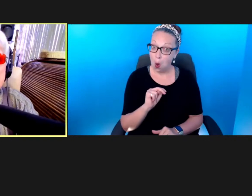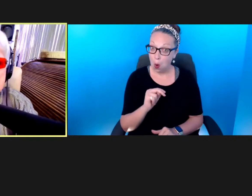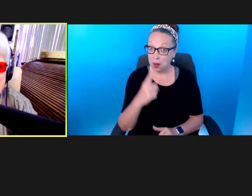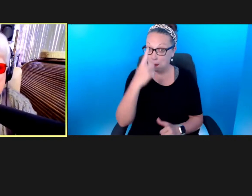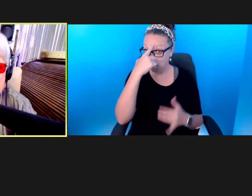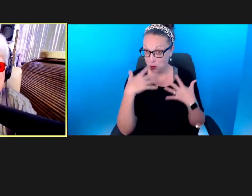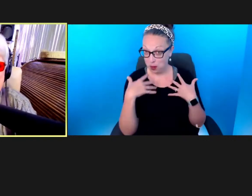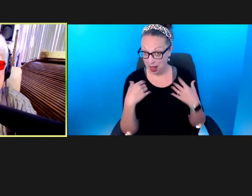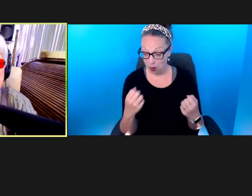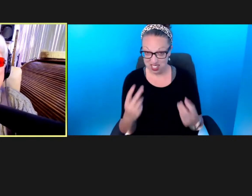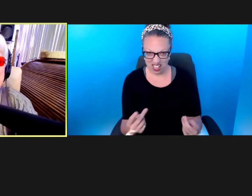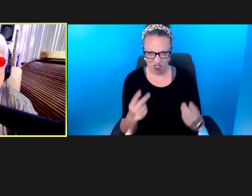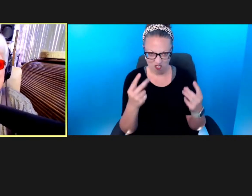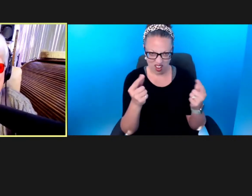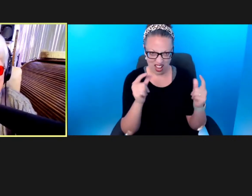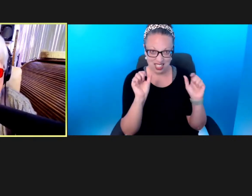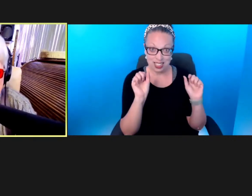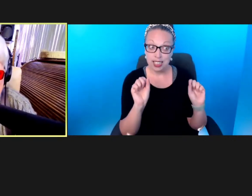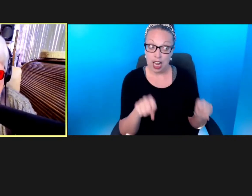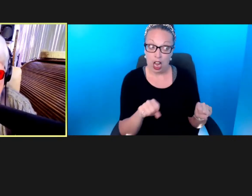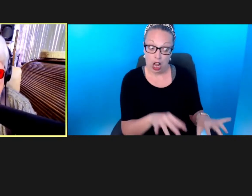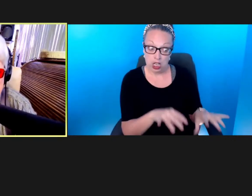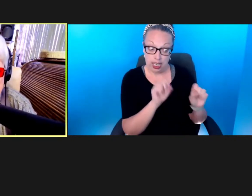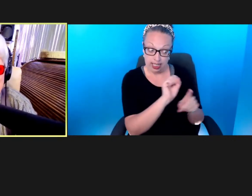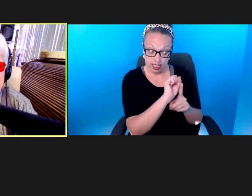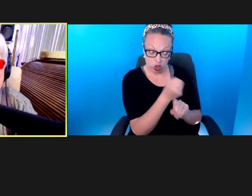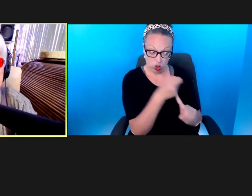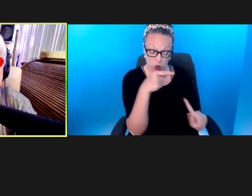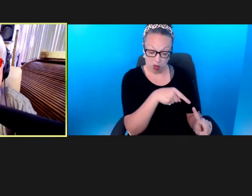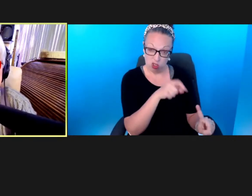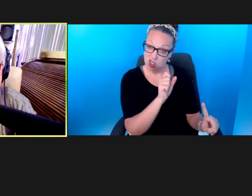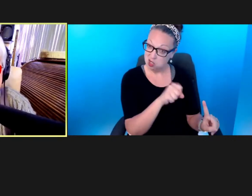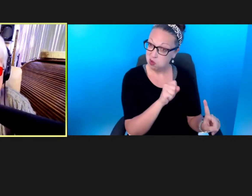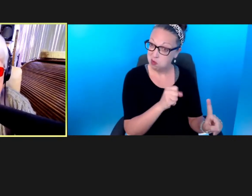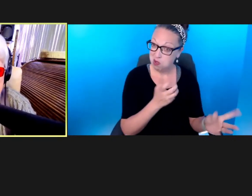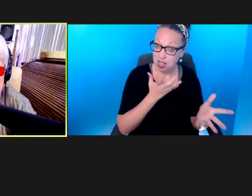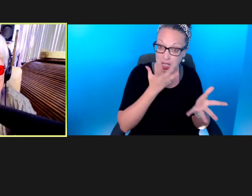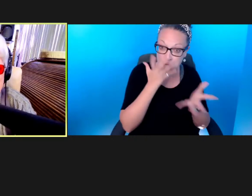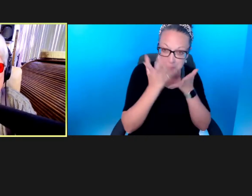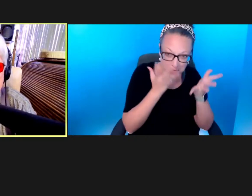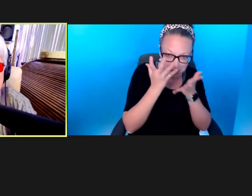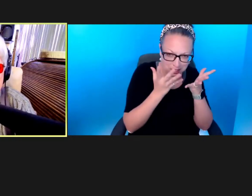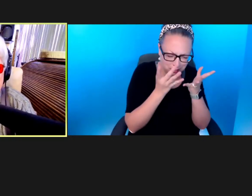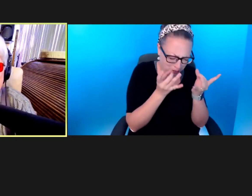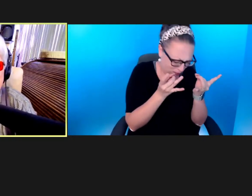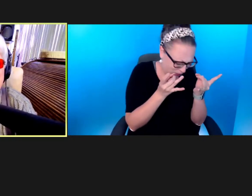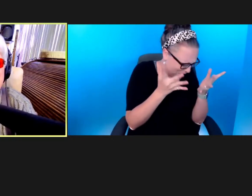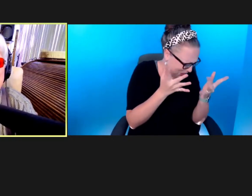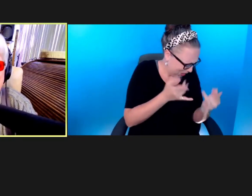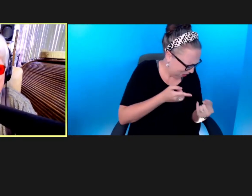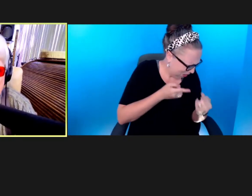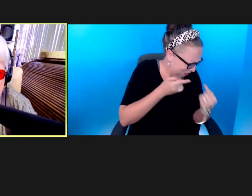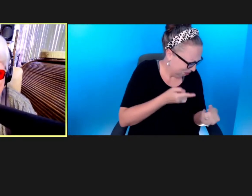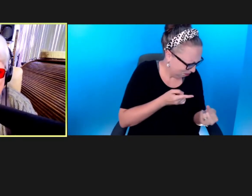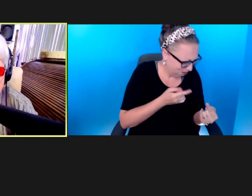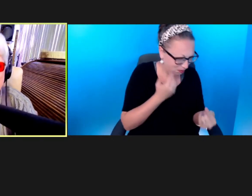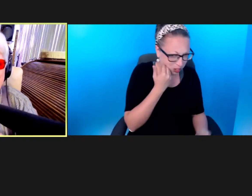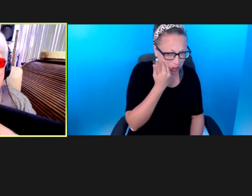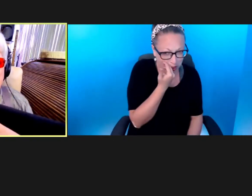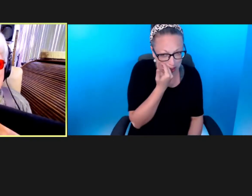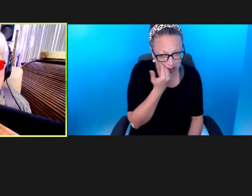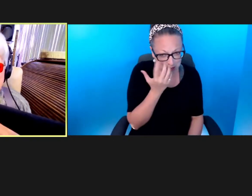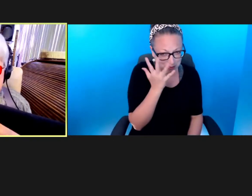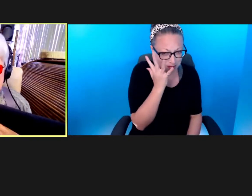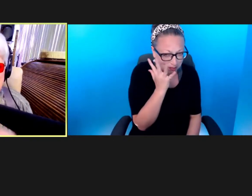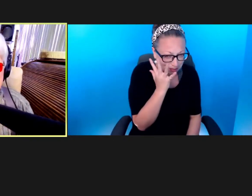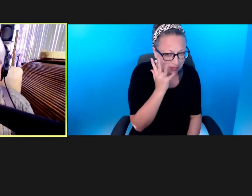that's embarrassing or humiliating or difficult or evoking of shame or